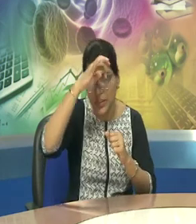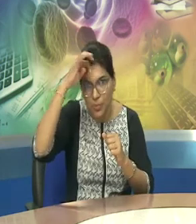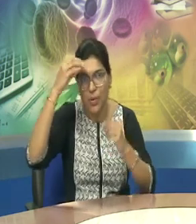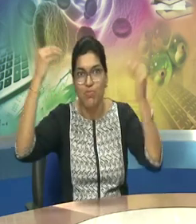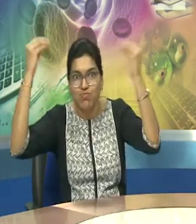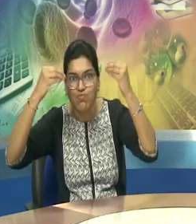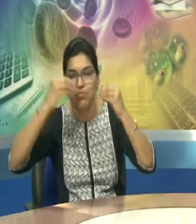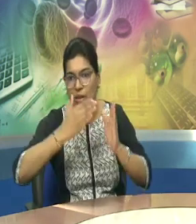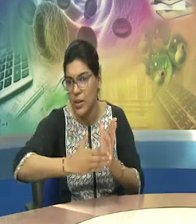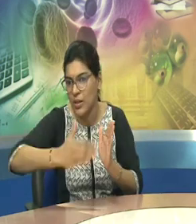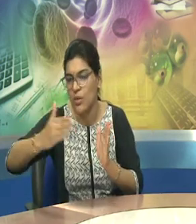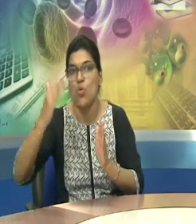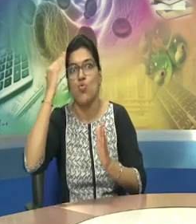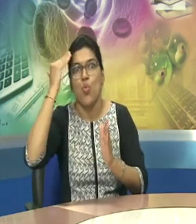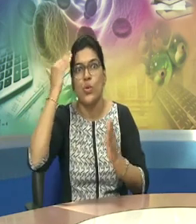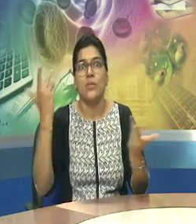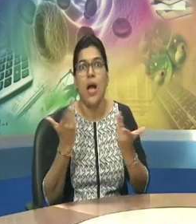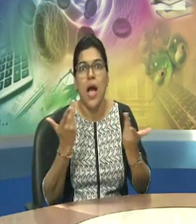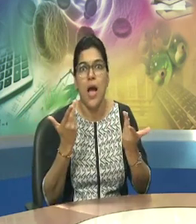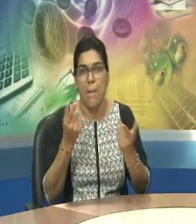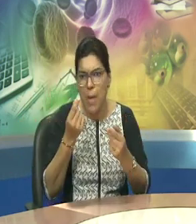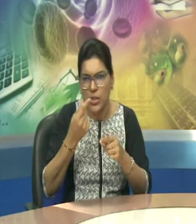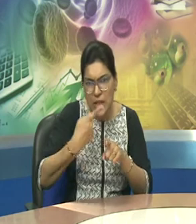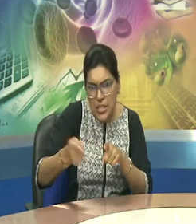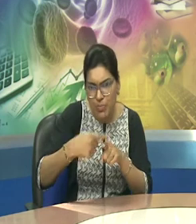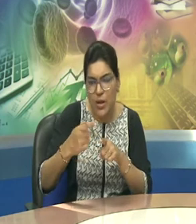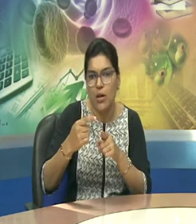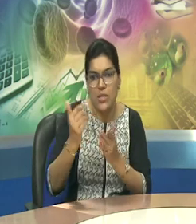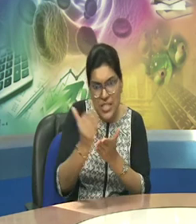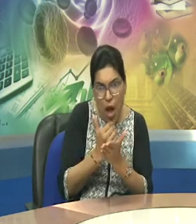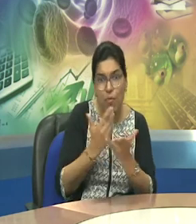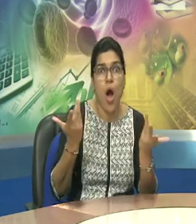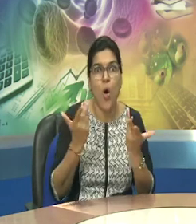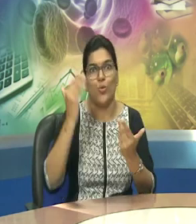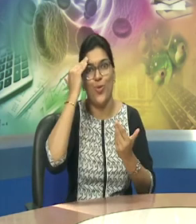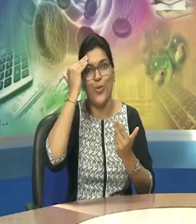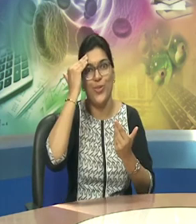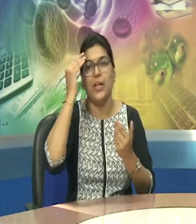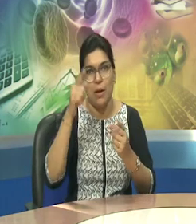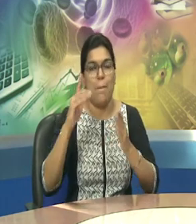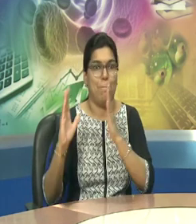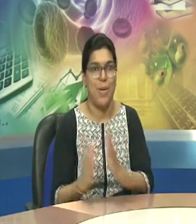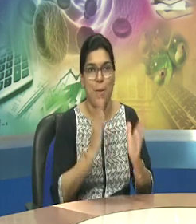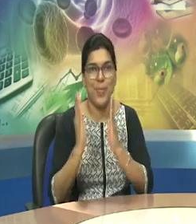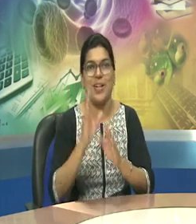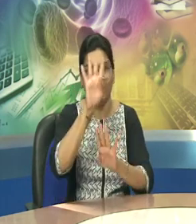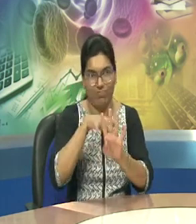How much should be invested in every month, or how much should be spent in the